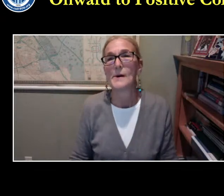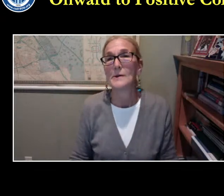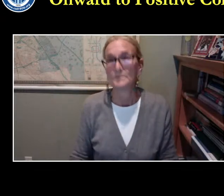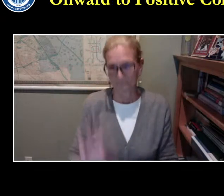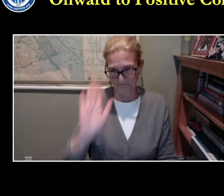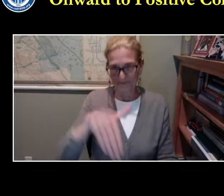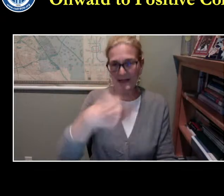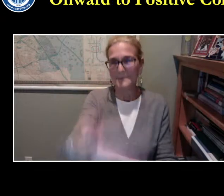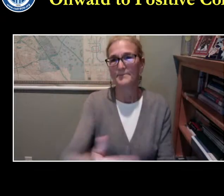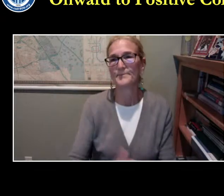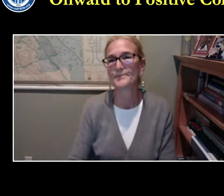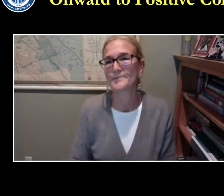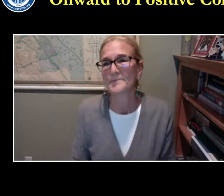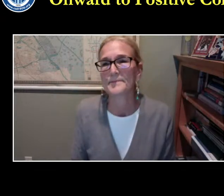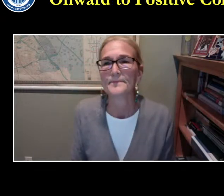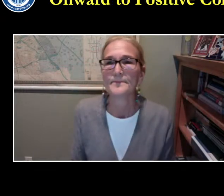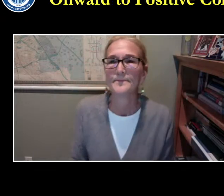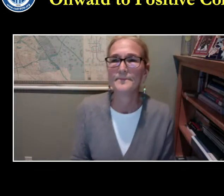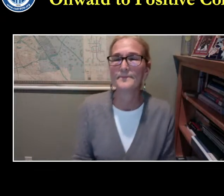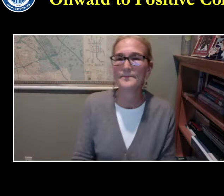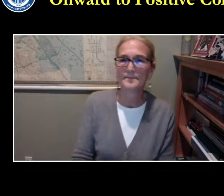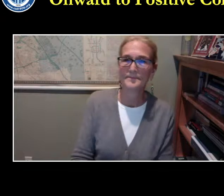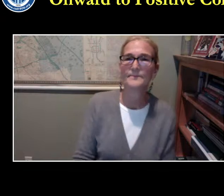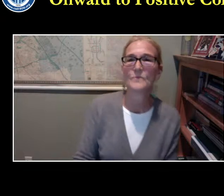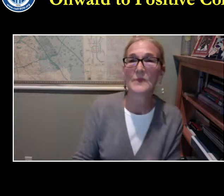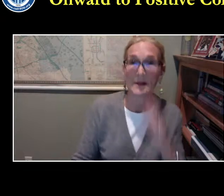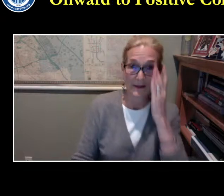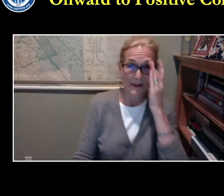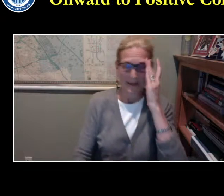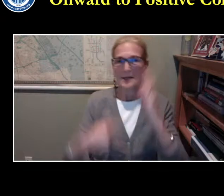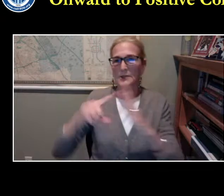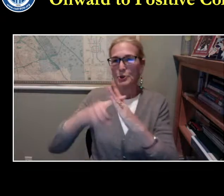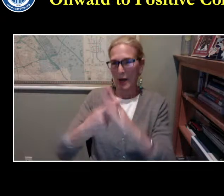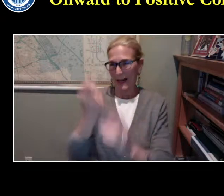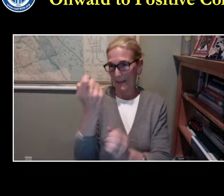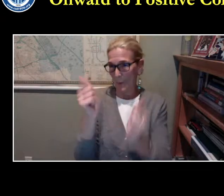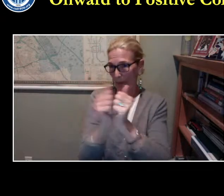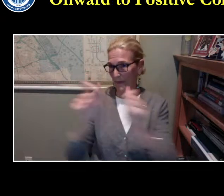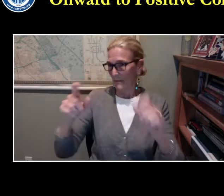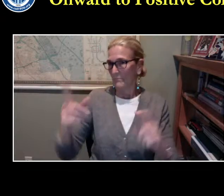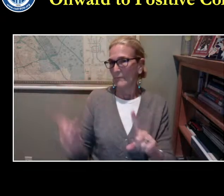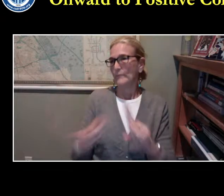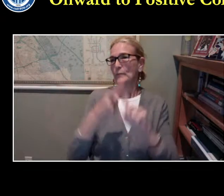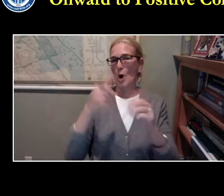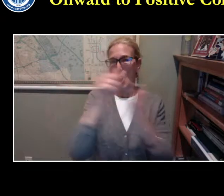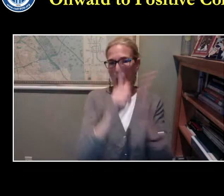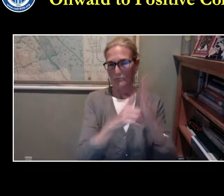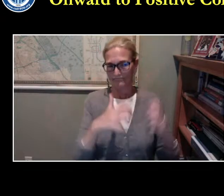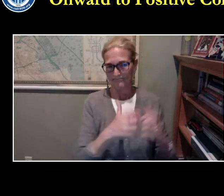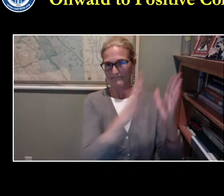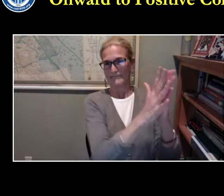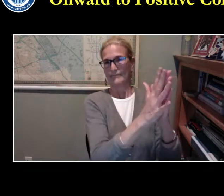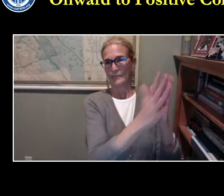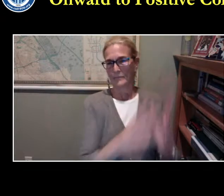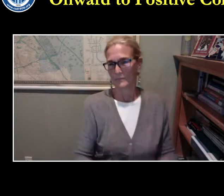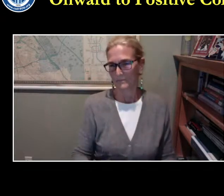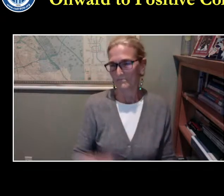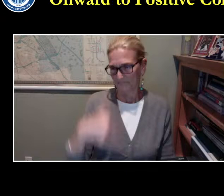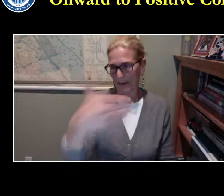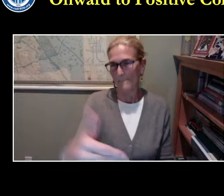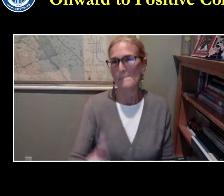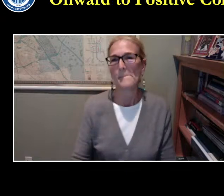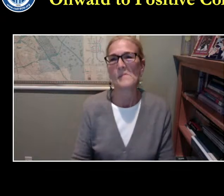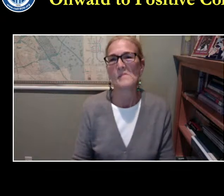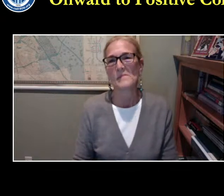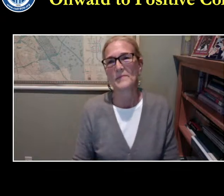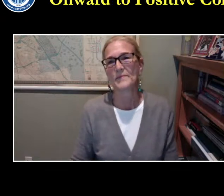a strongly deaf-run ASL or a supporting organization, but it is the only part of the whole picture that